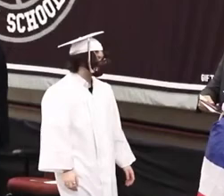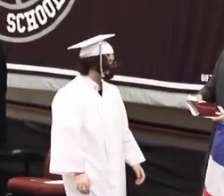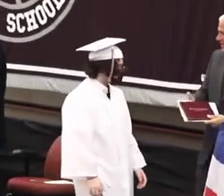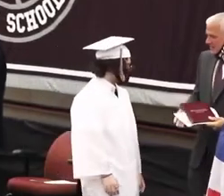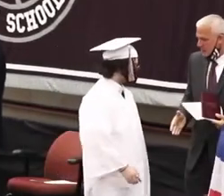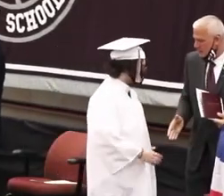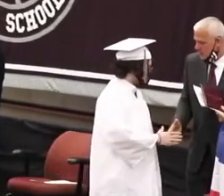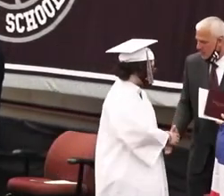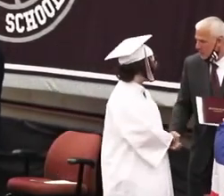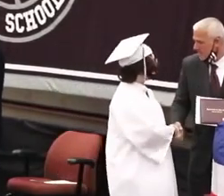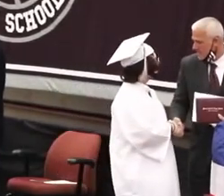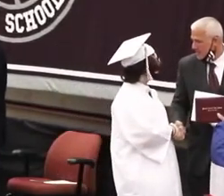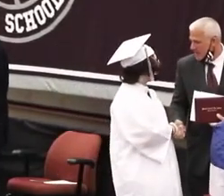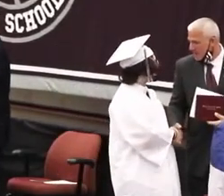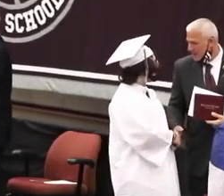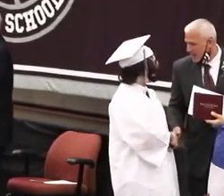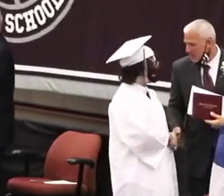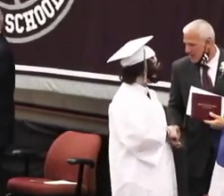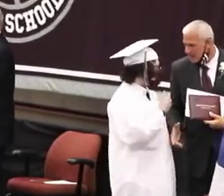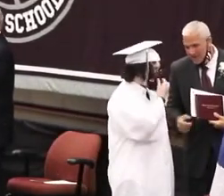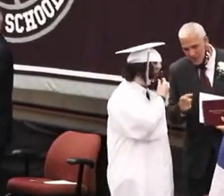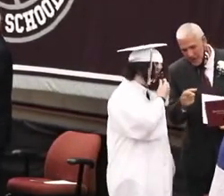Jessen Lin.